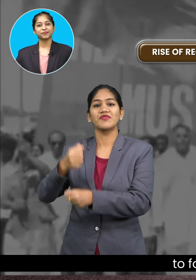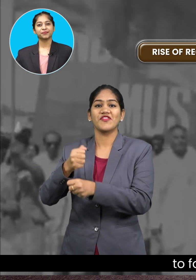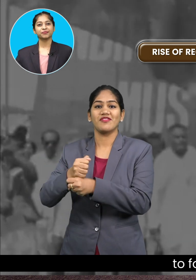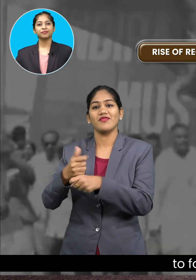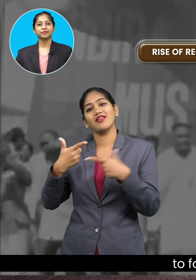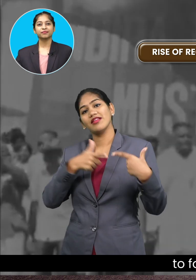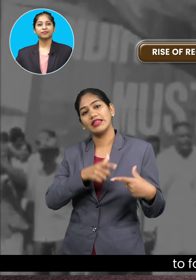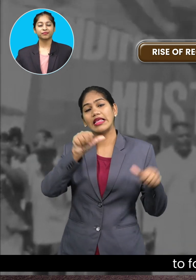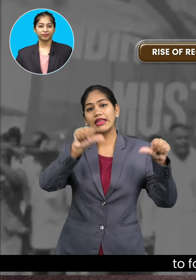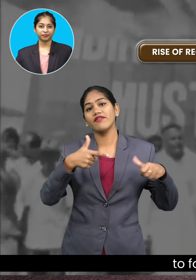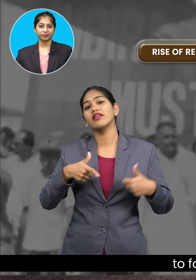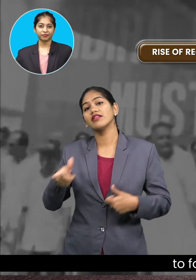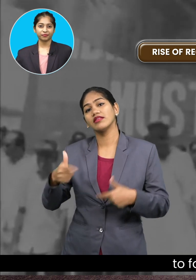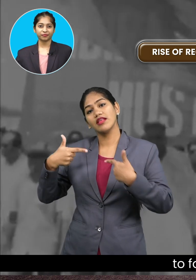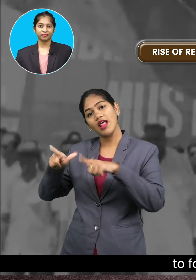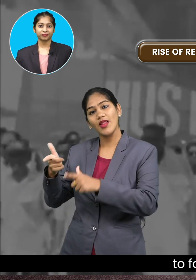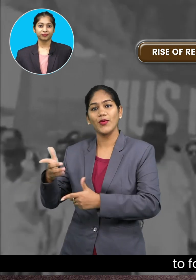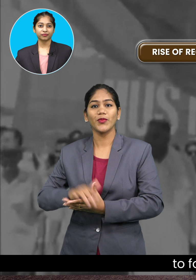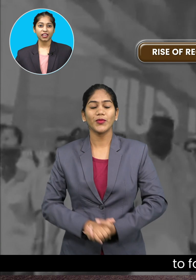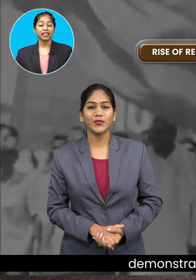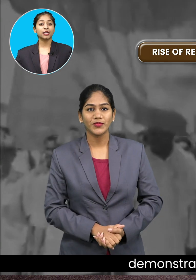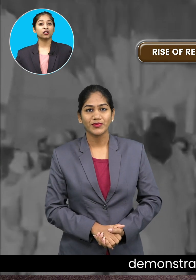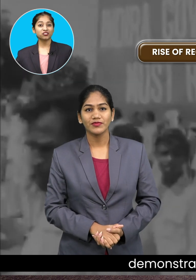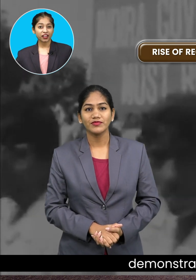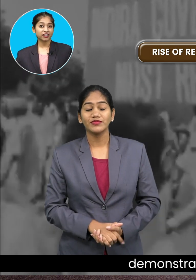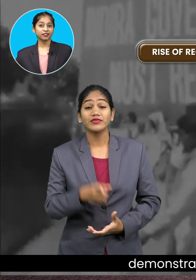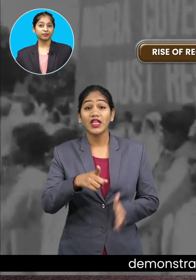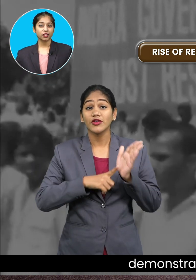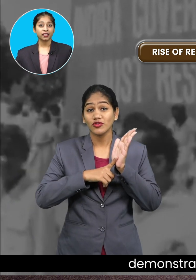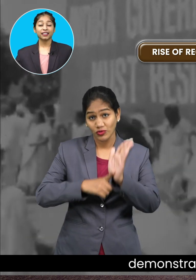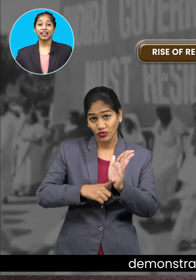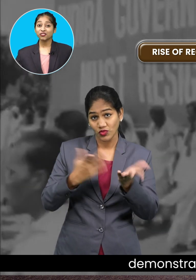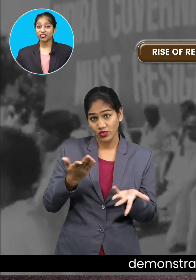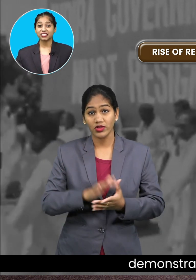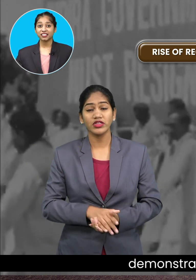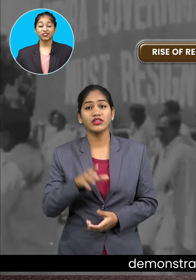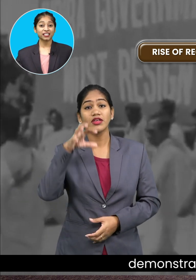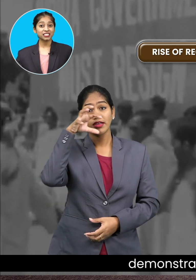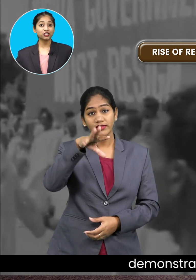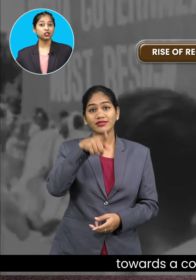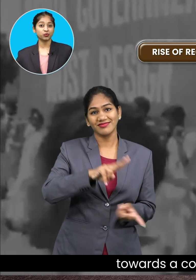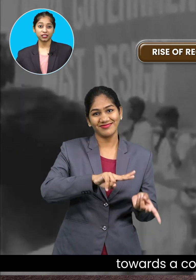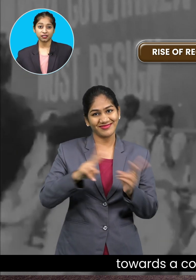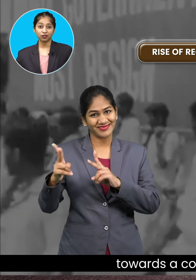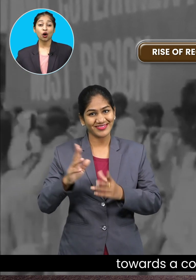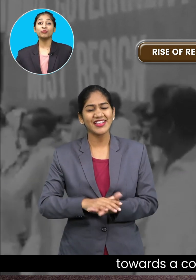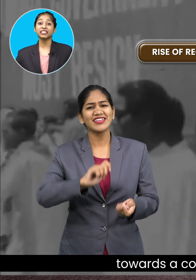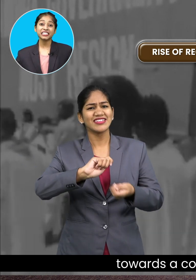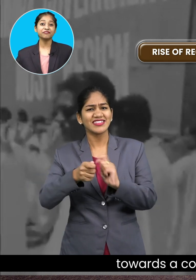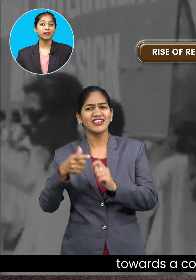Demonstrating the the country's transition towards